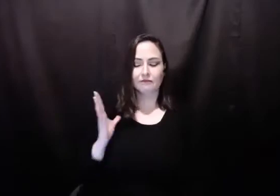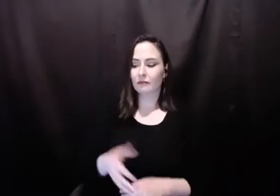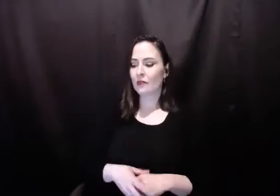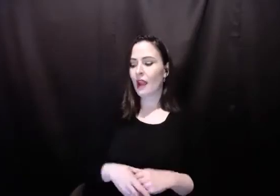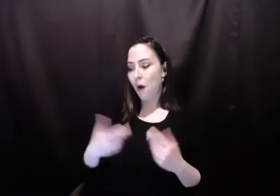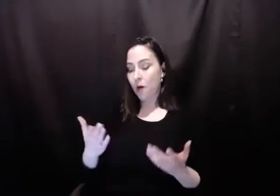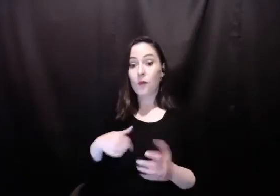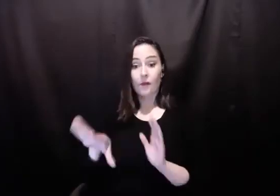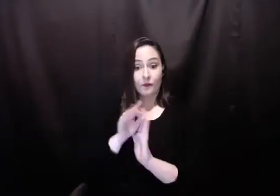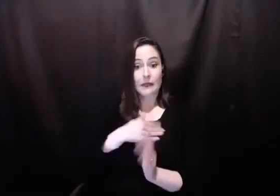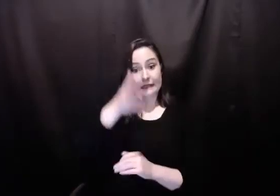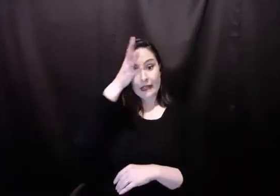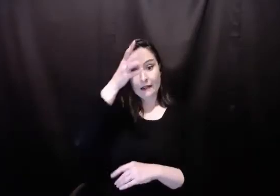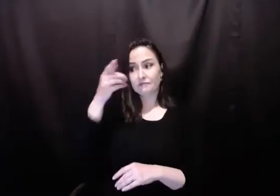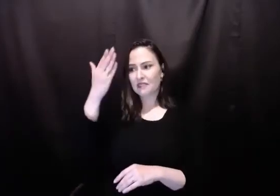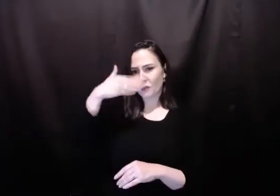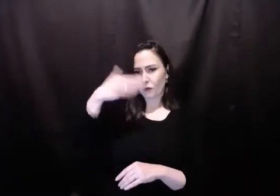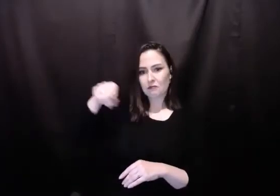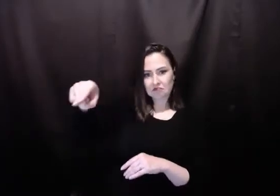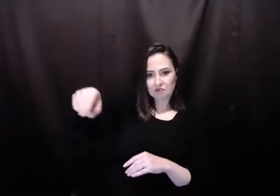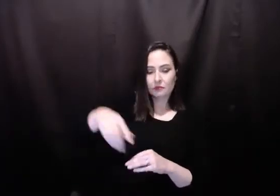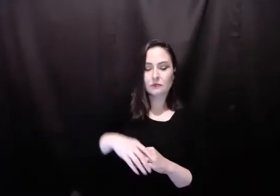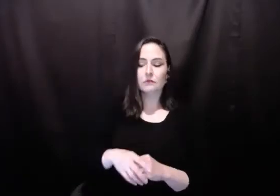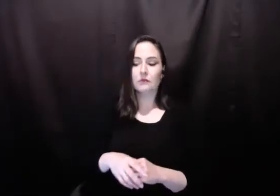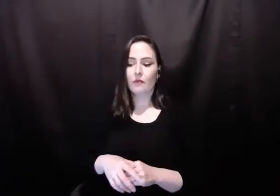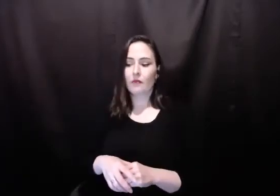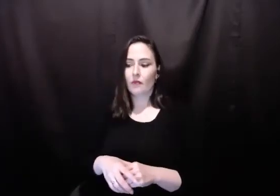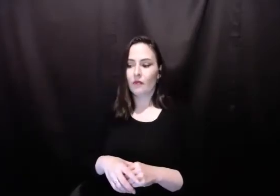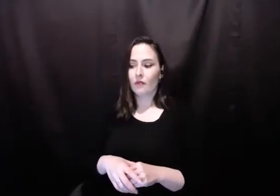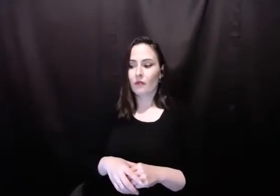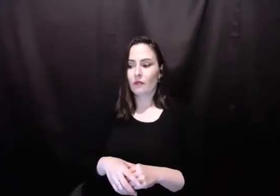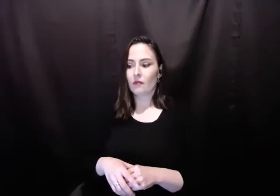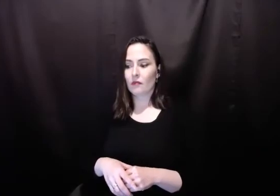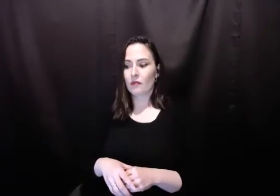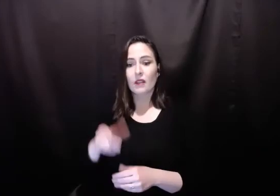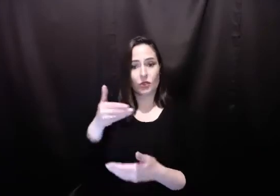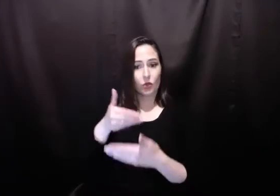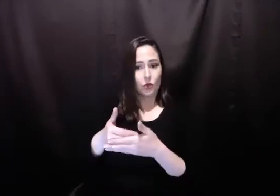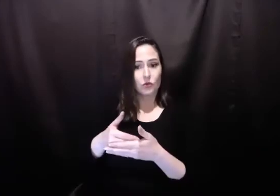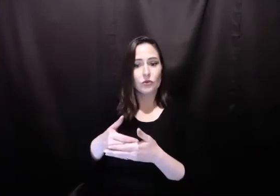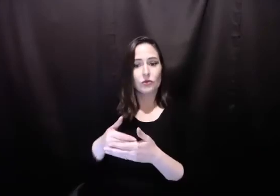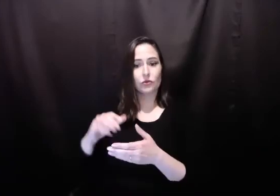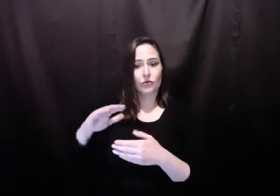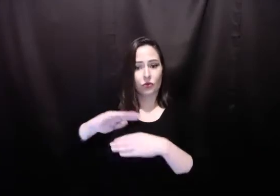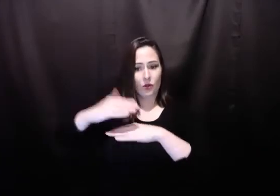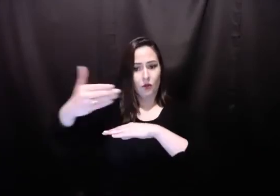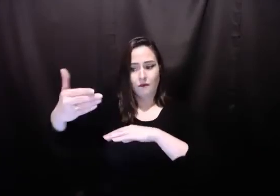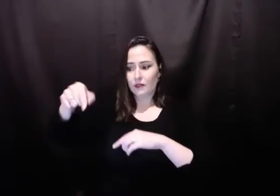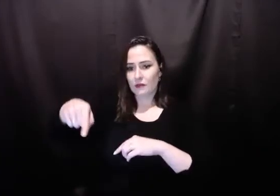his only brother. So I go up to my dad and I put my hand on his shoulder. We were not really a very hugging